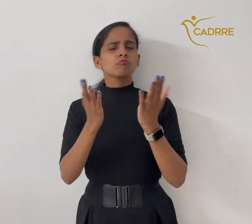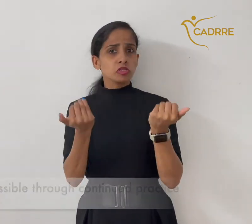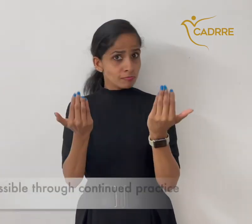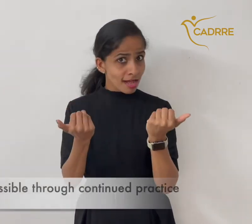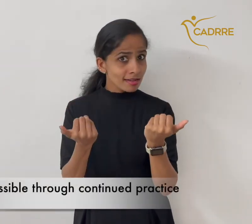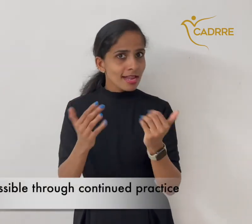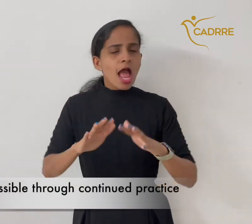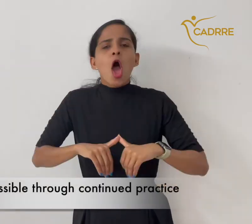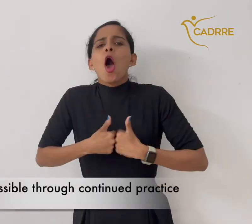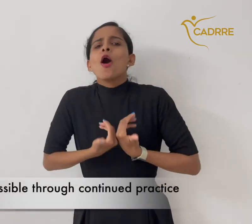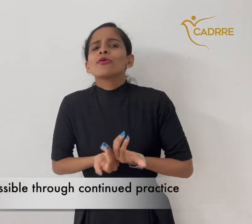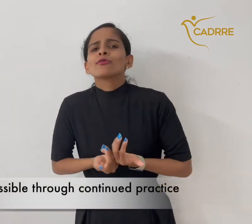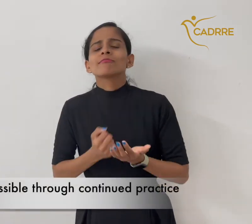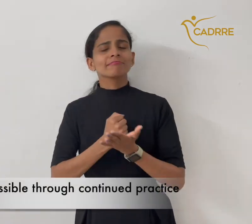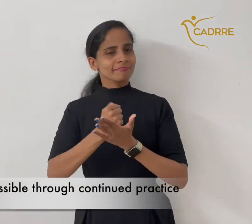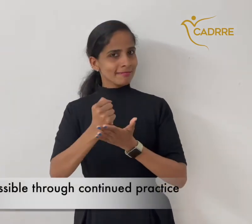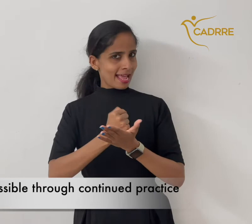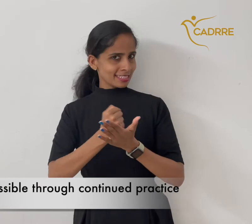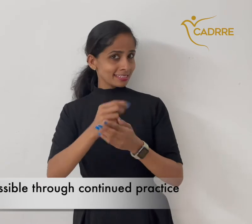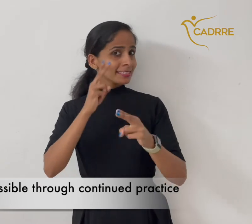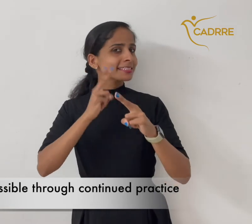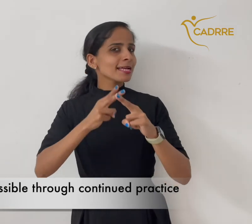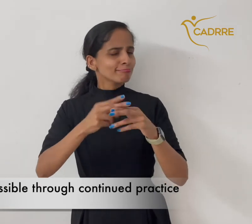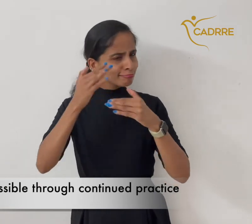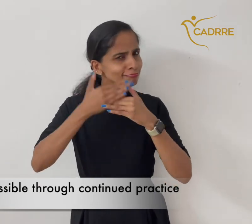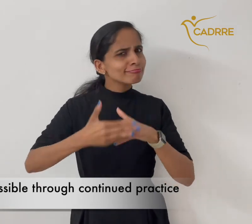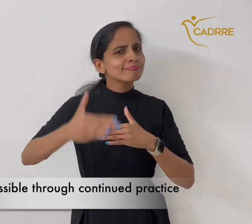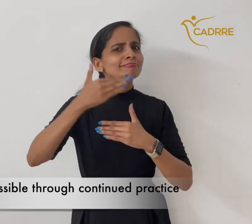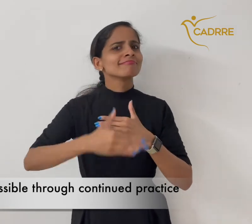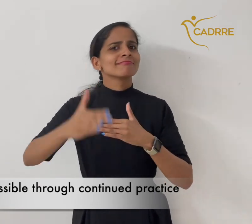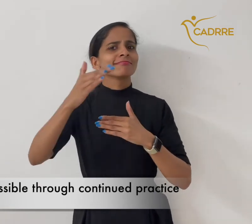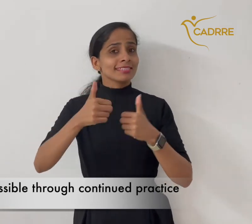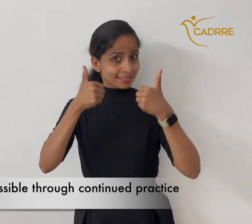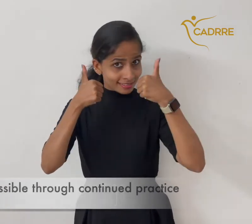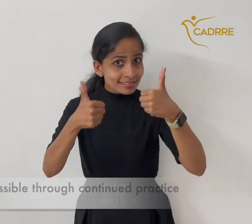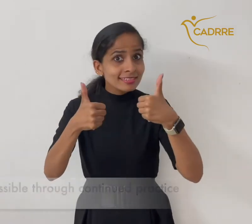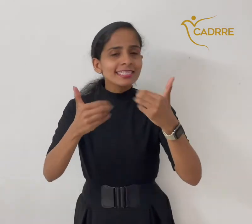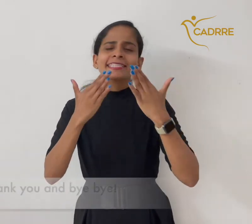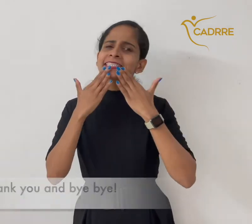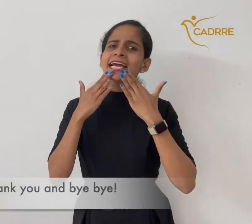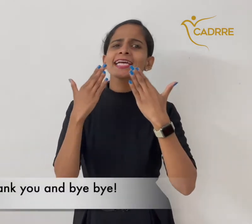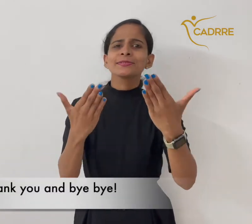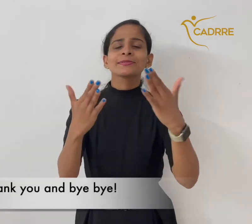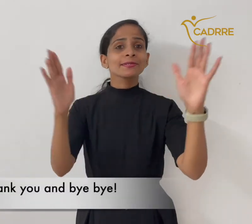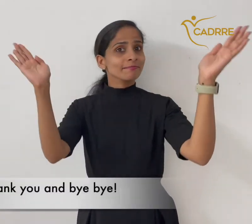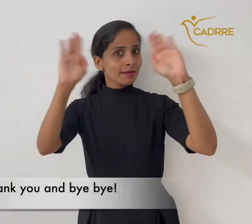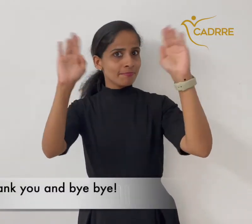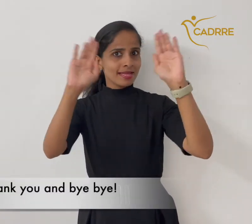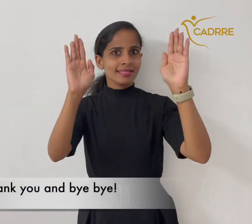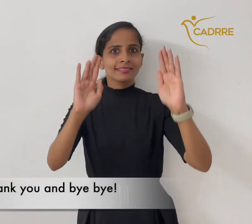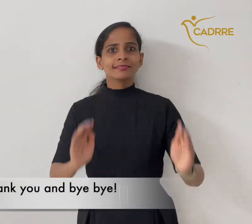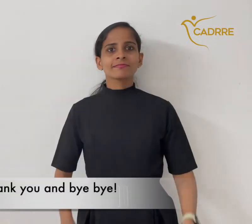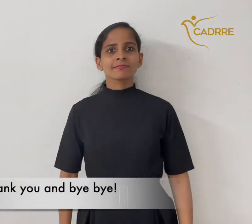Progress is possible through continued practice. Thank you. Bye bye.